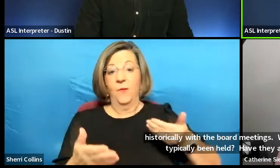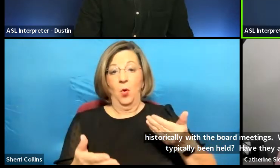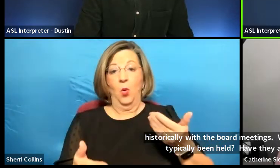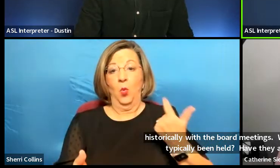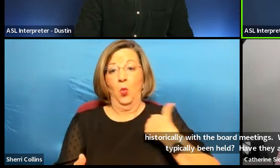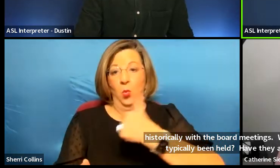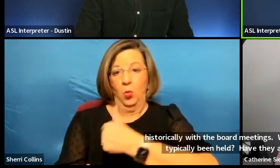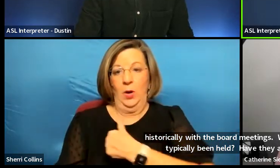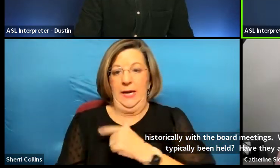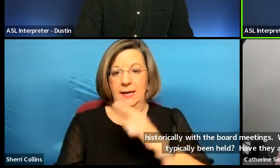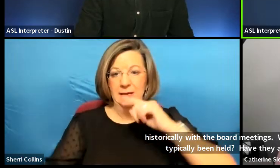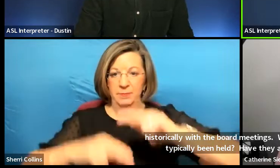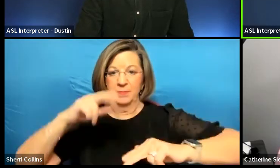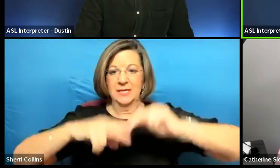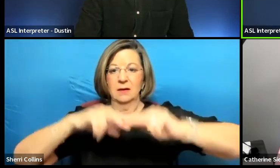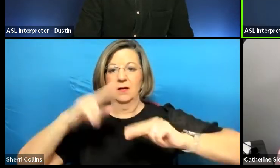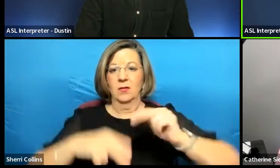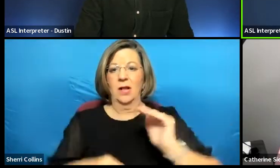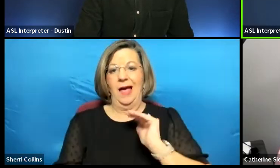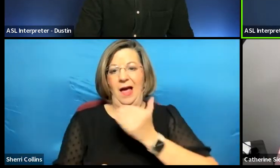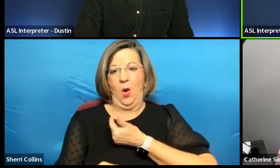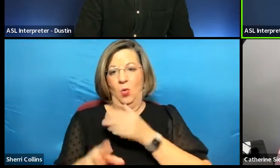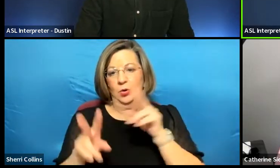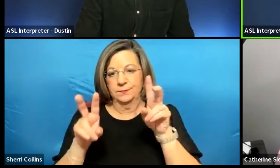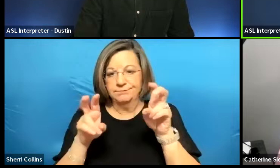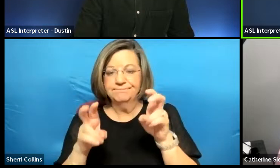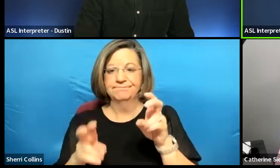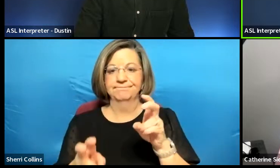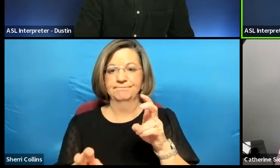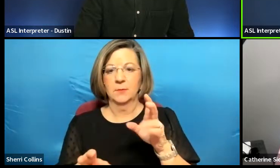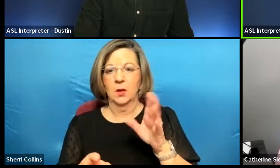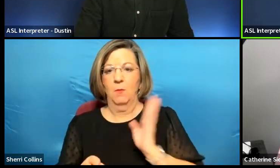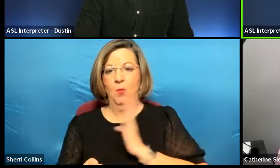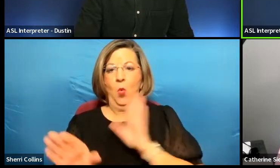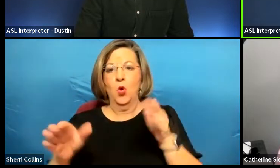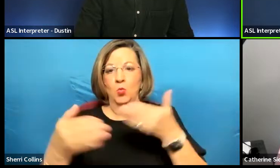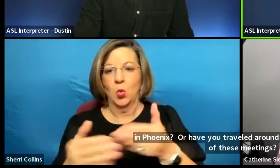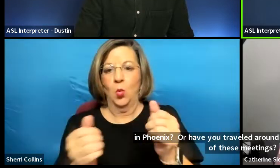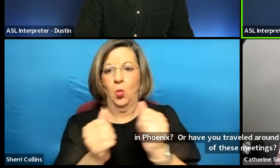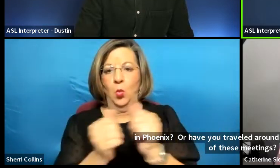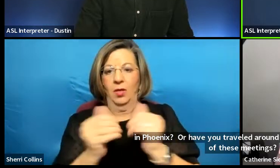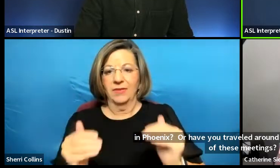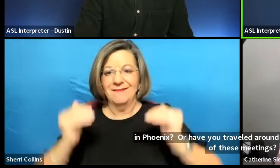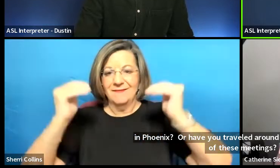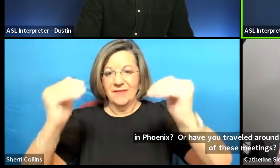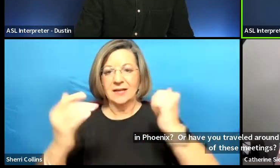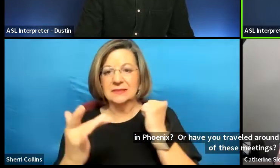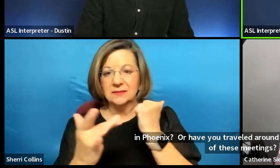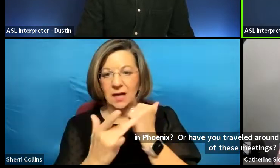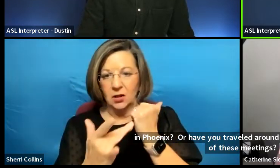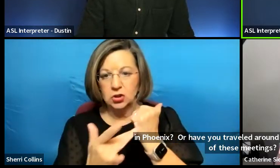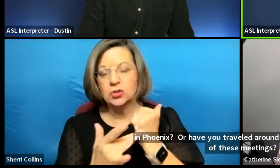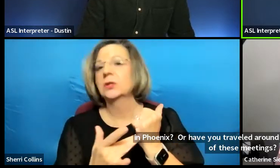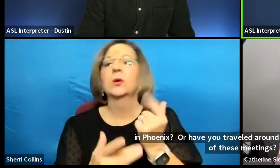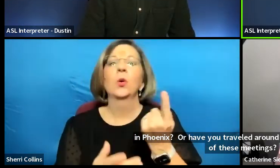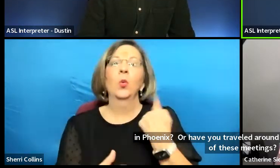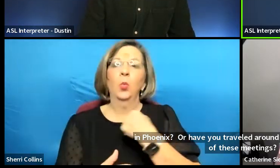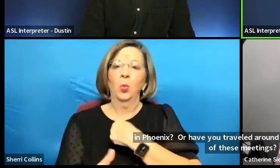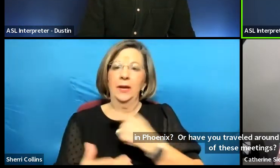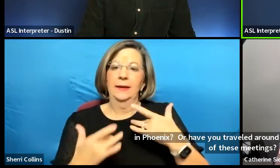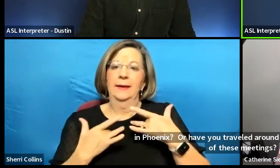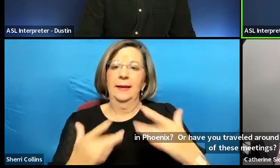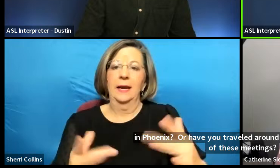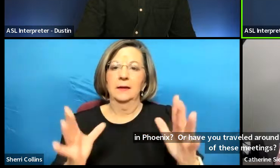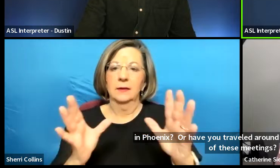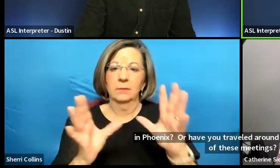Sherry Collins here. Before we built our boardroom with the